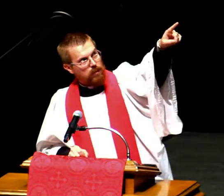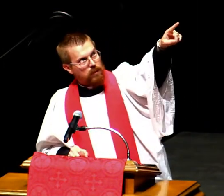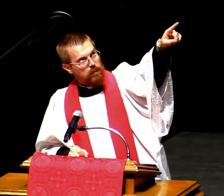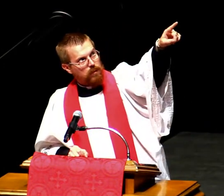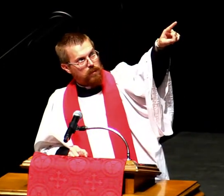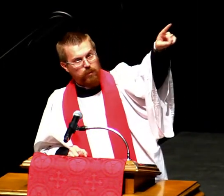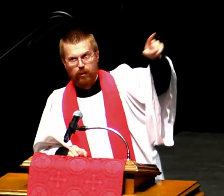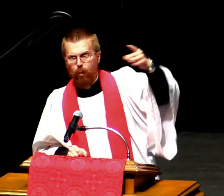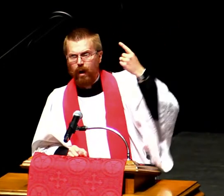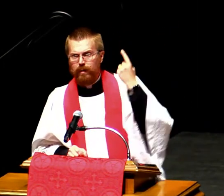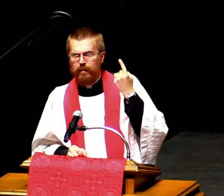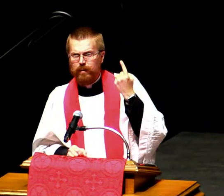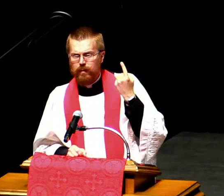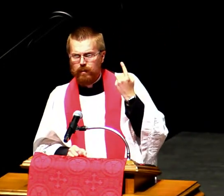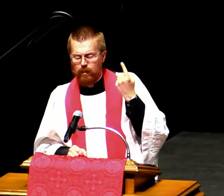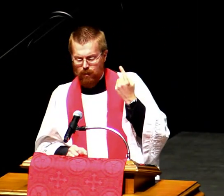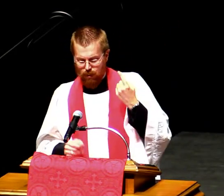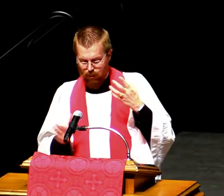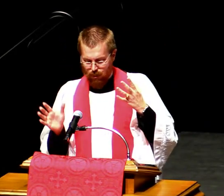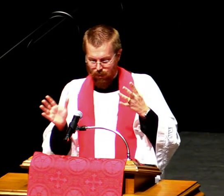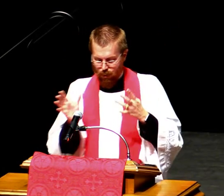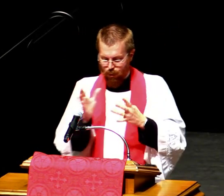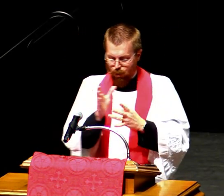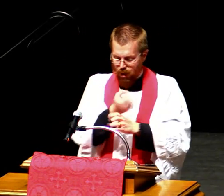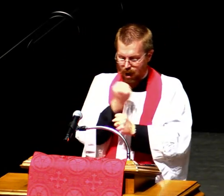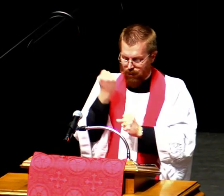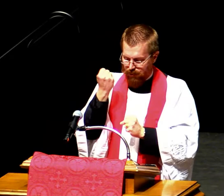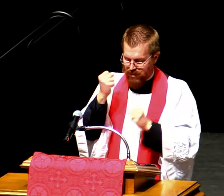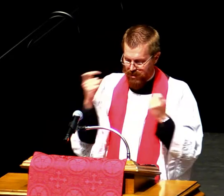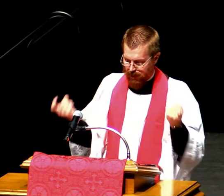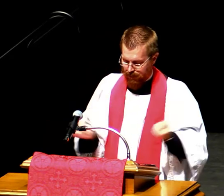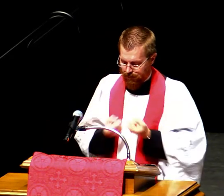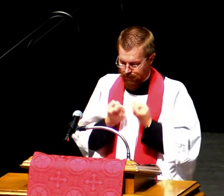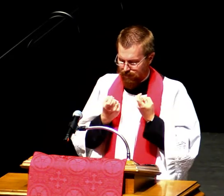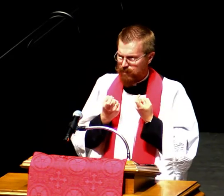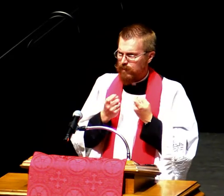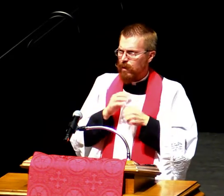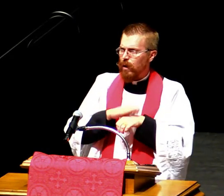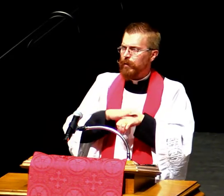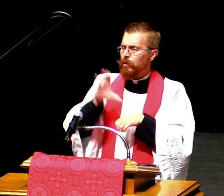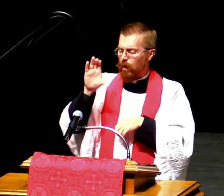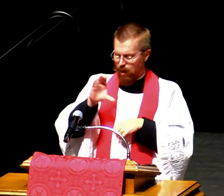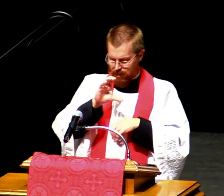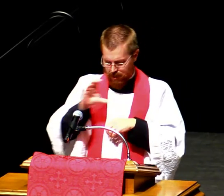to the one who conquered sin on the cross.